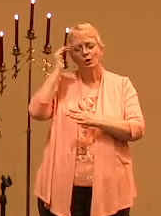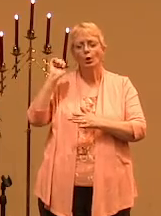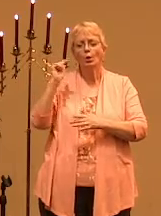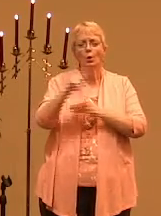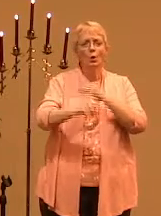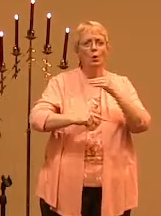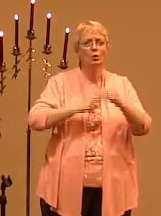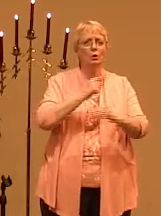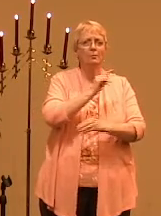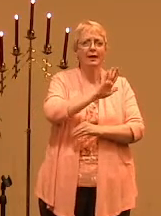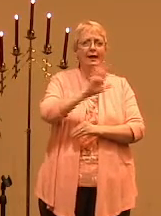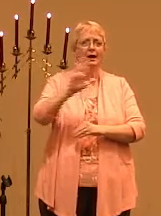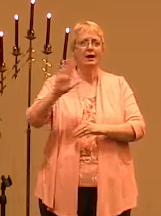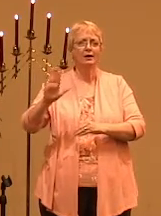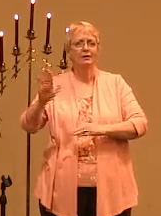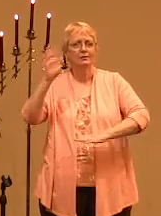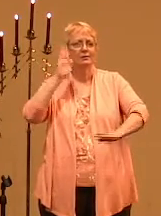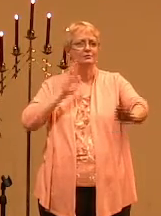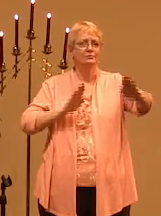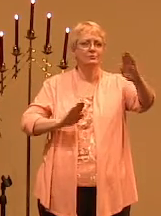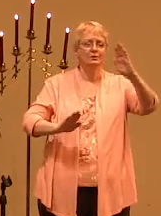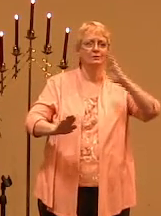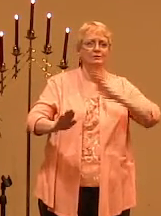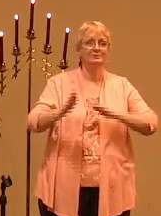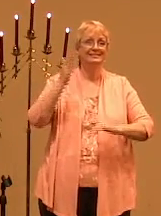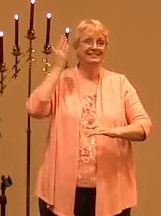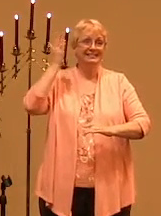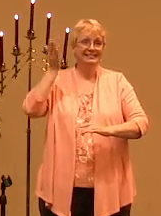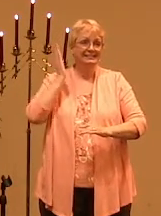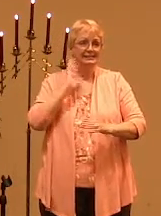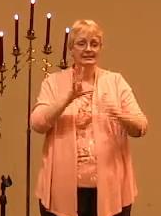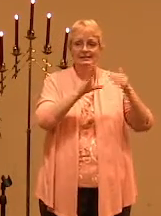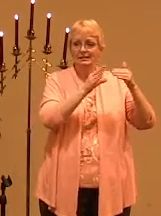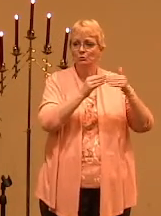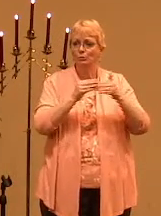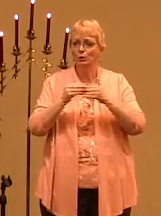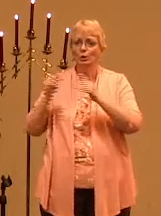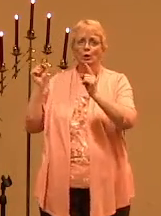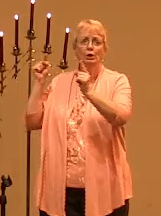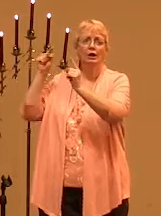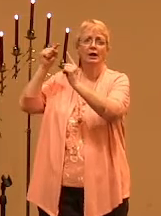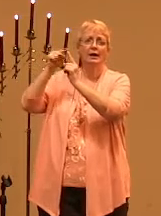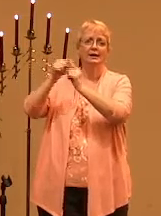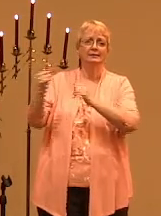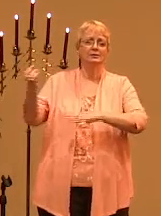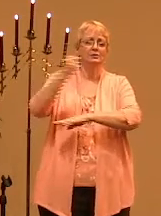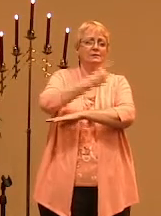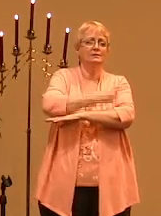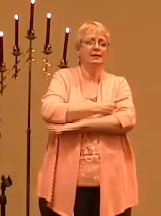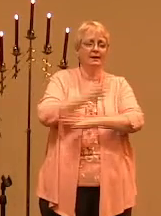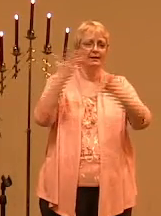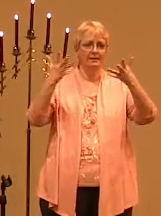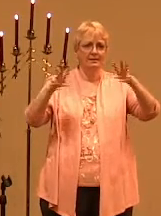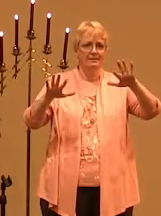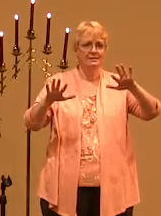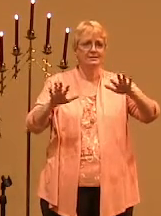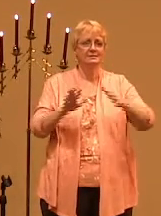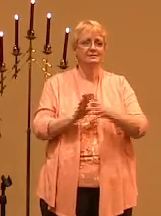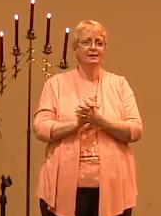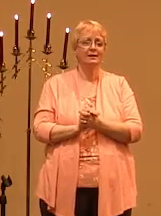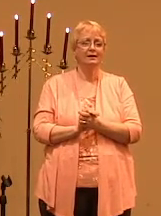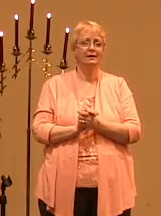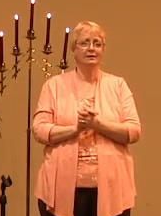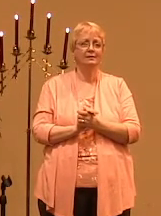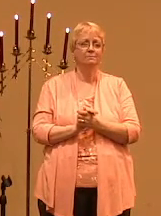Jesus knows all about our struggles. He will till the day